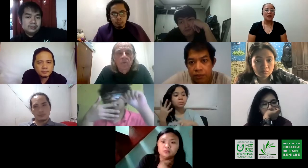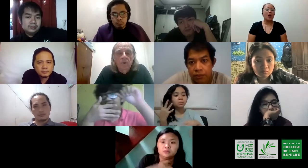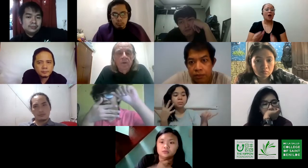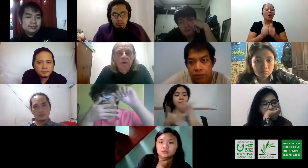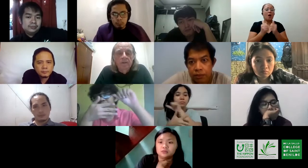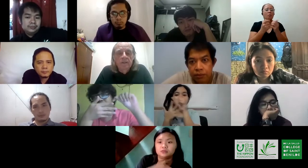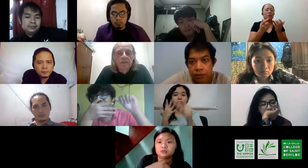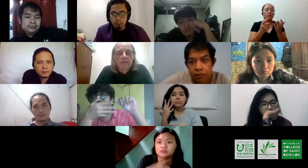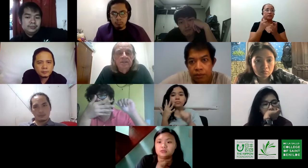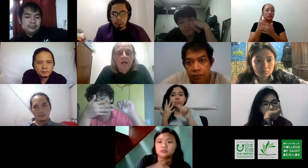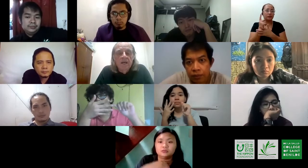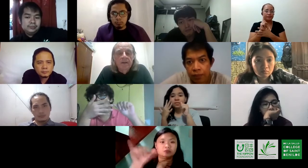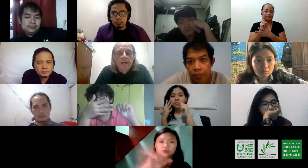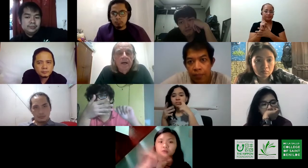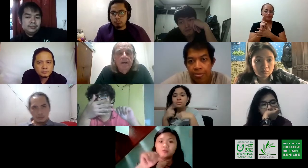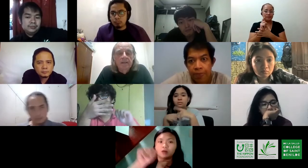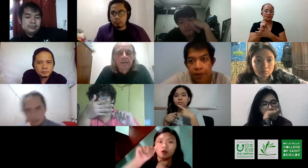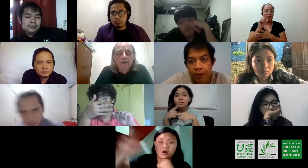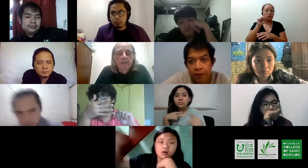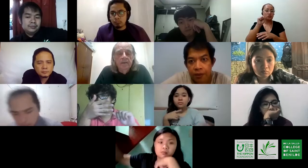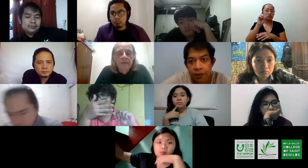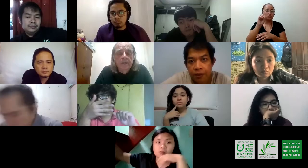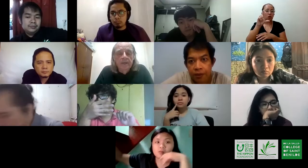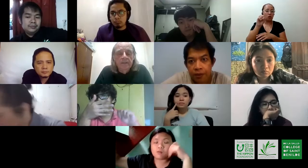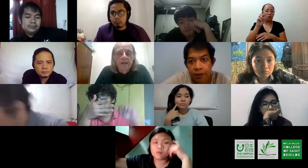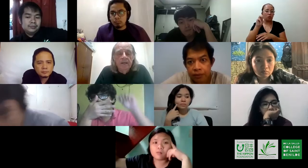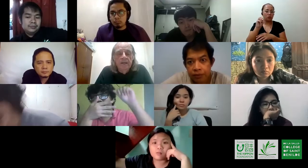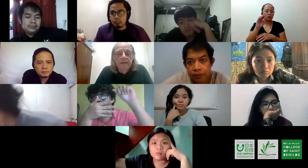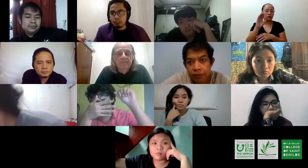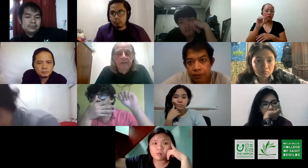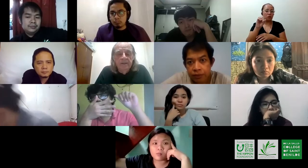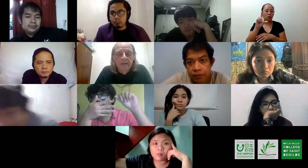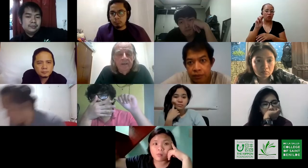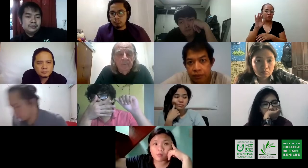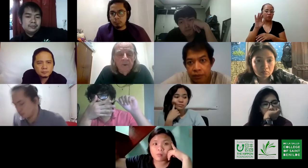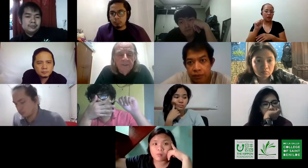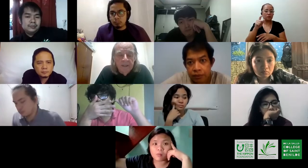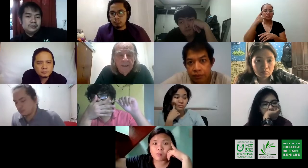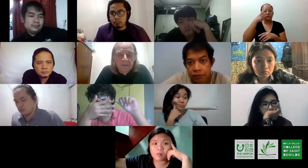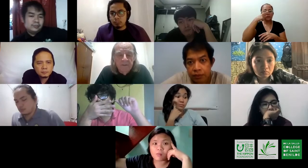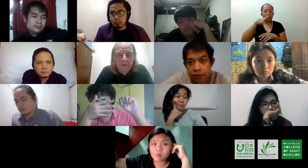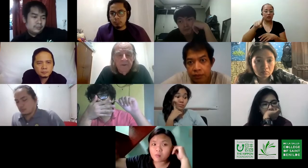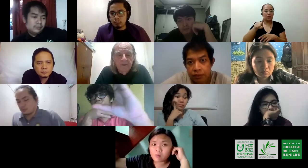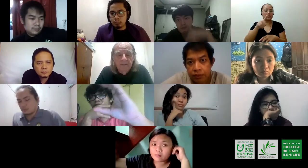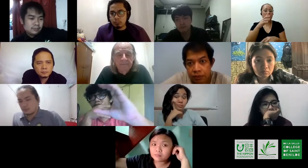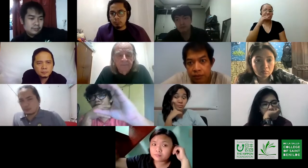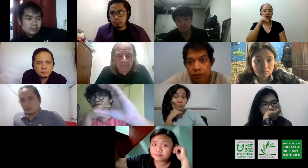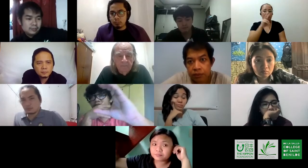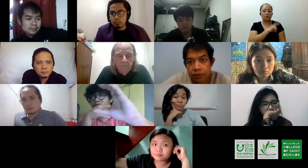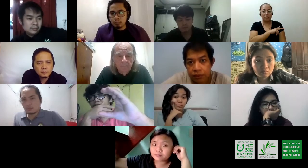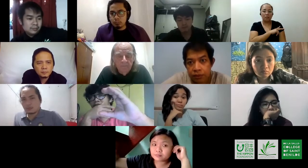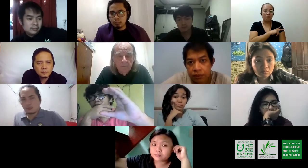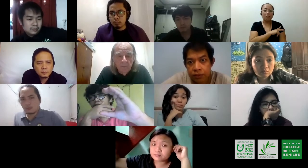about for Solomon Island, Colombia, Thailand, Vietnam? What's the answer going to be?